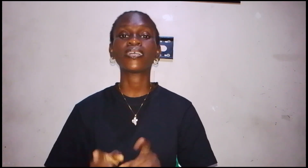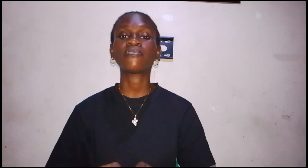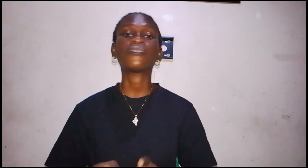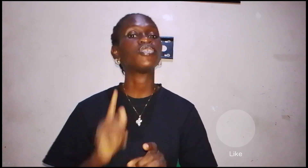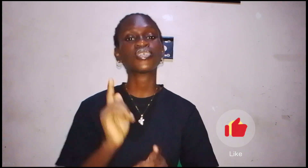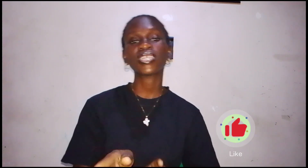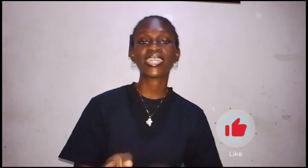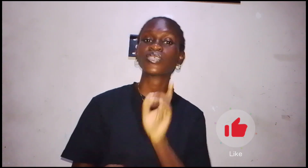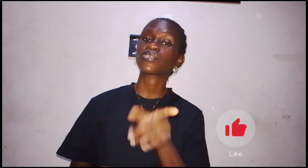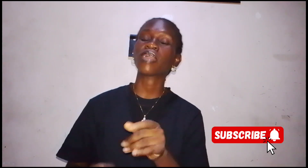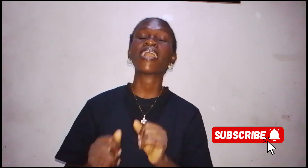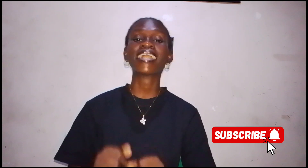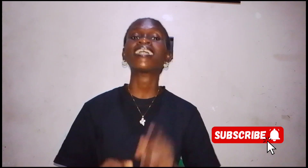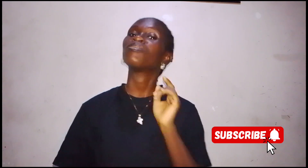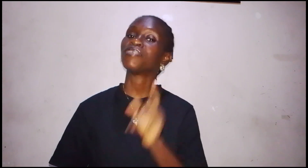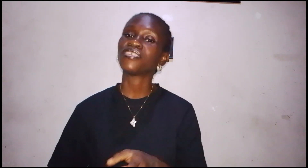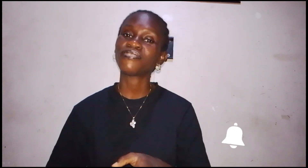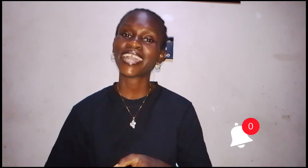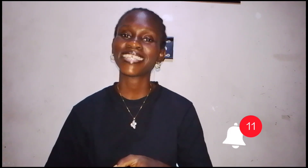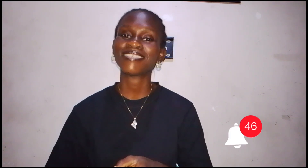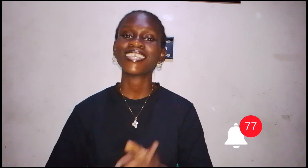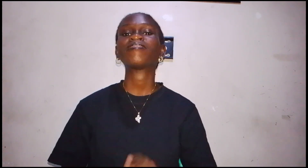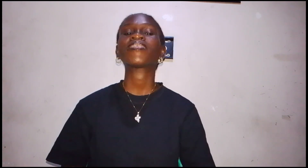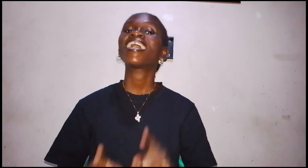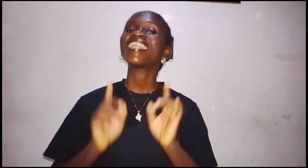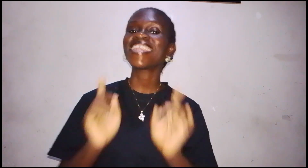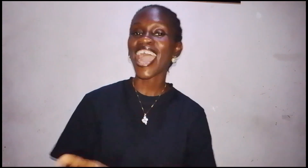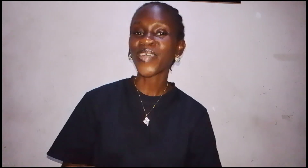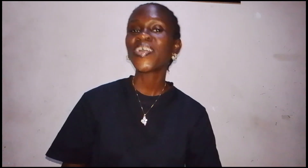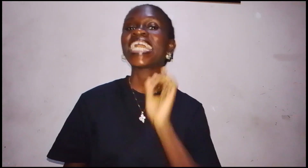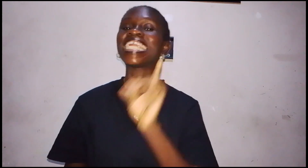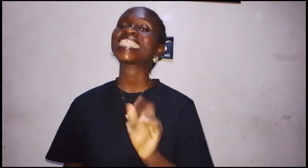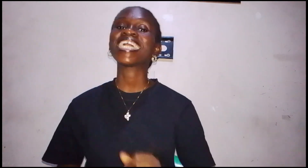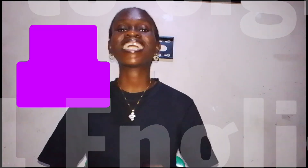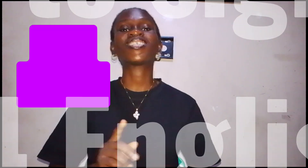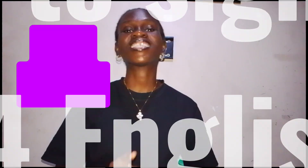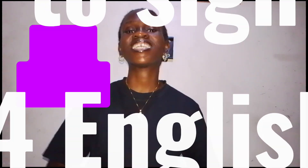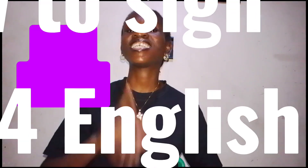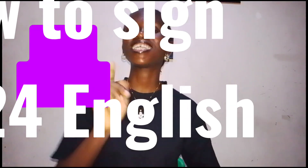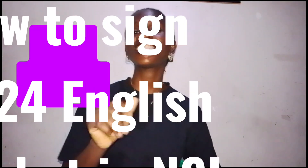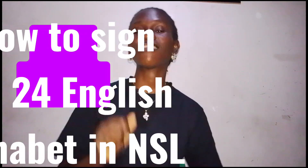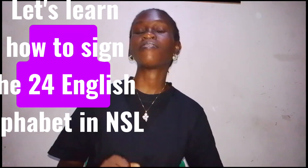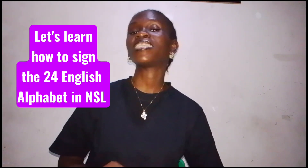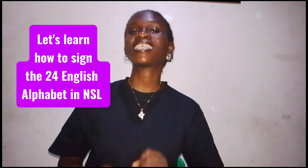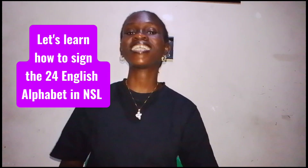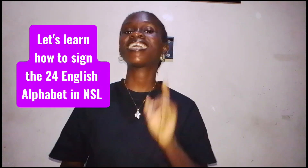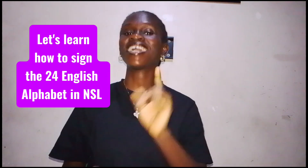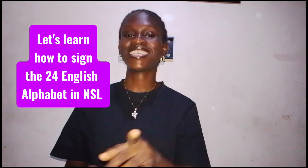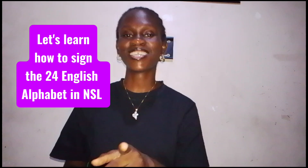video helpful, be sure to like, subscribe, and be notified. Now, let's learn how to sign the English alphabet in